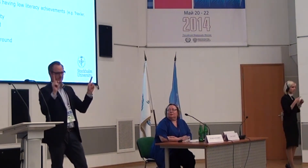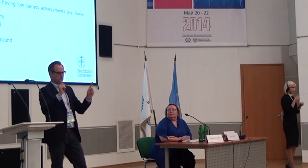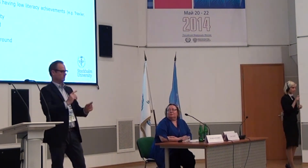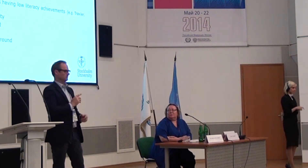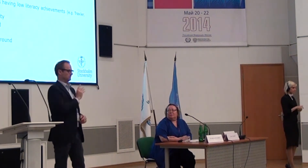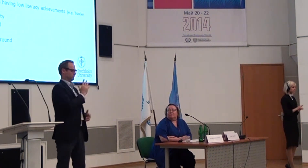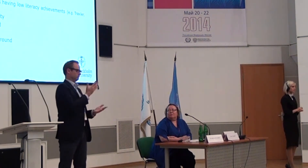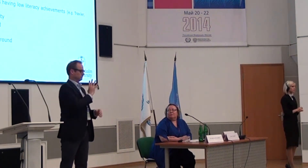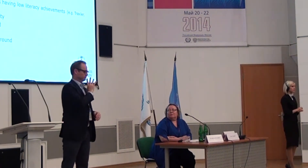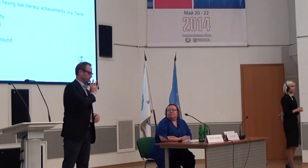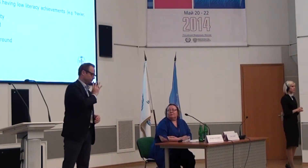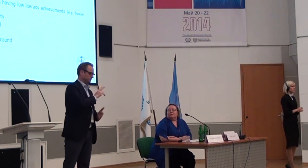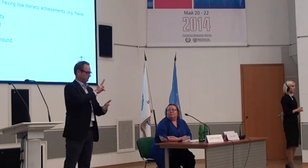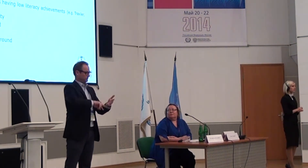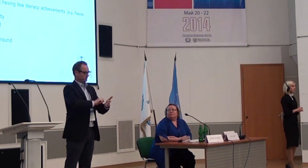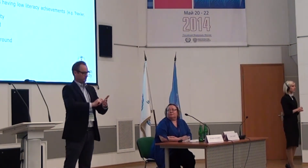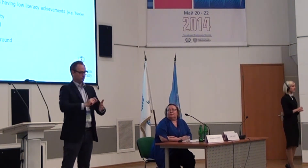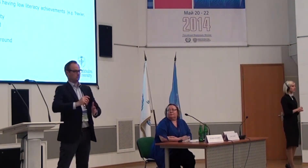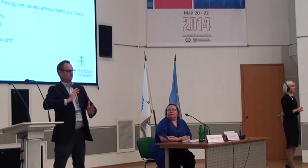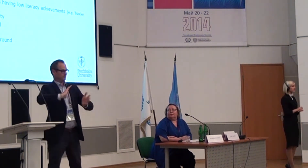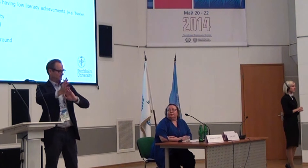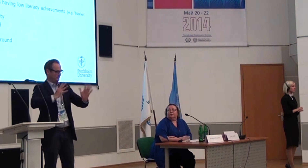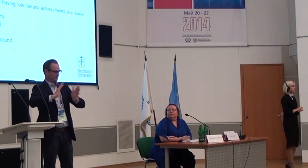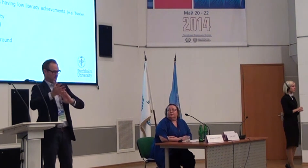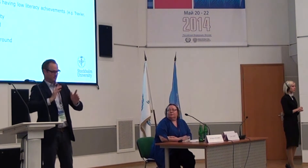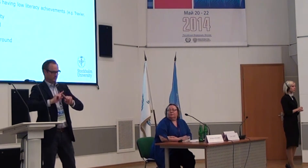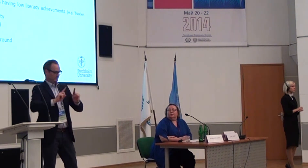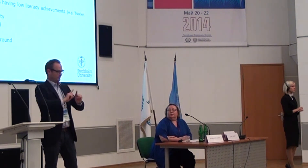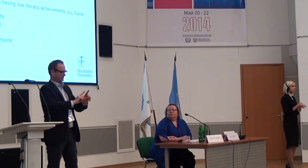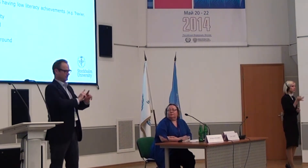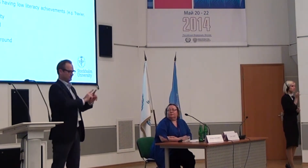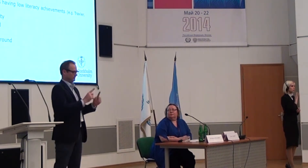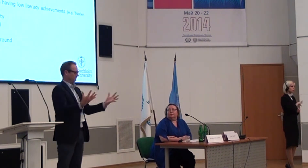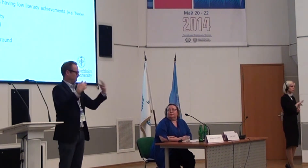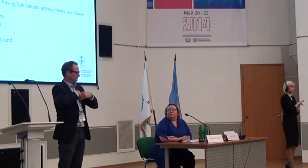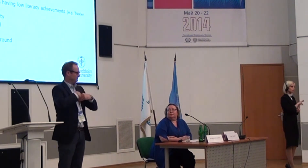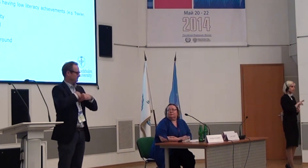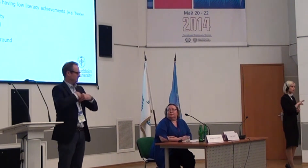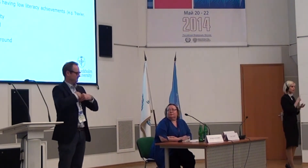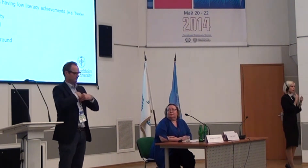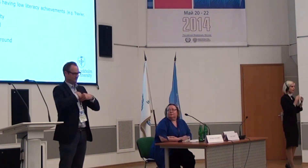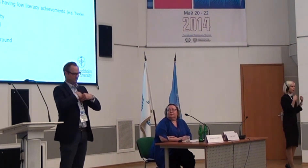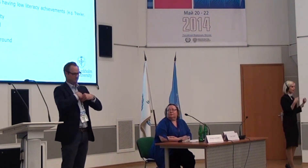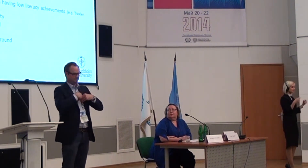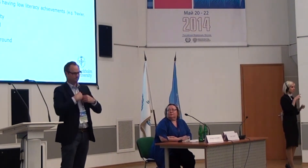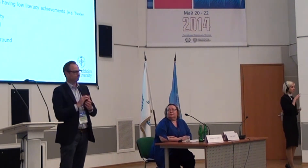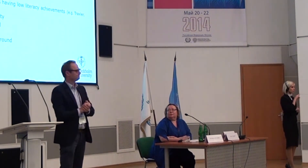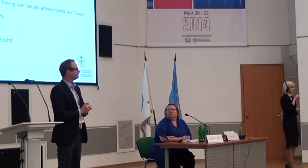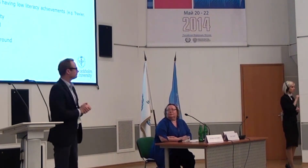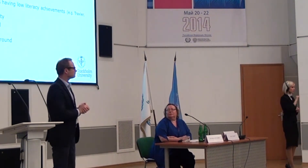are having languages of different modalities. It's spoken, written, or